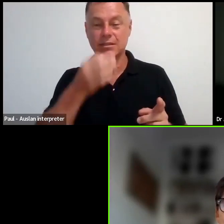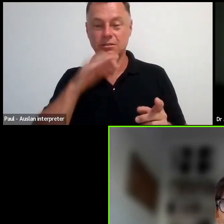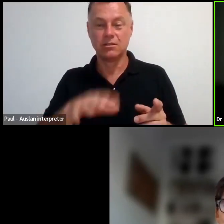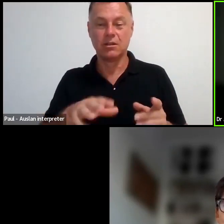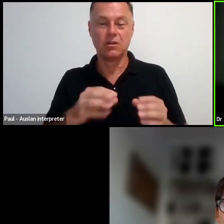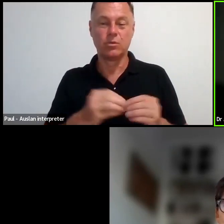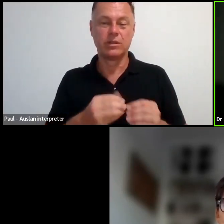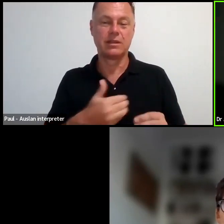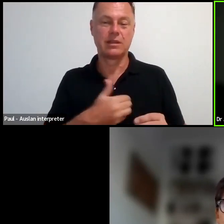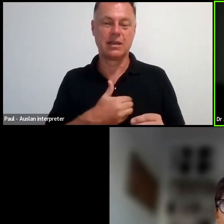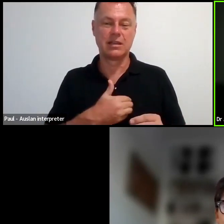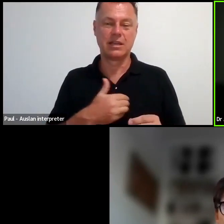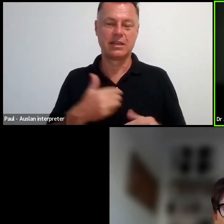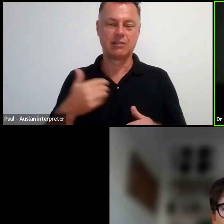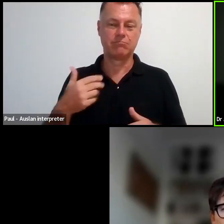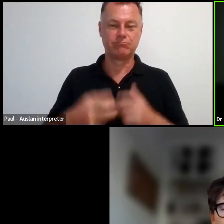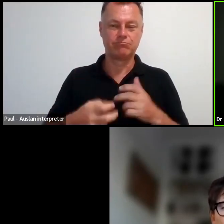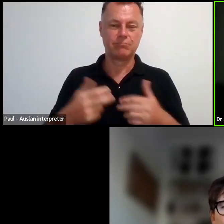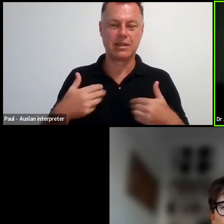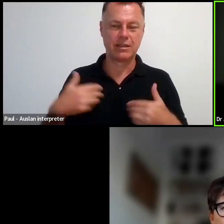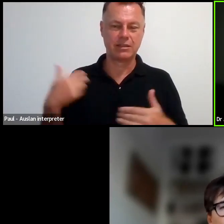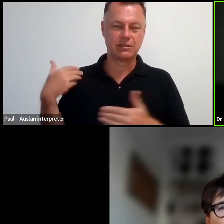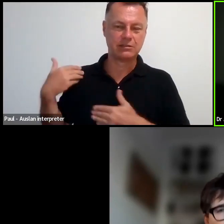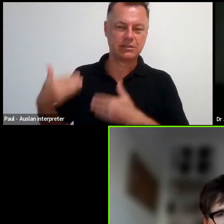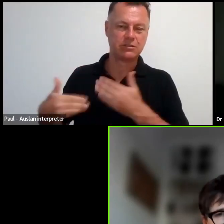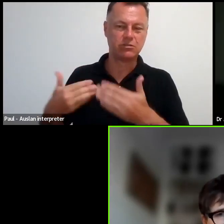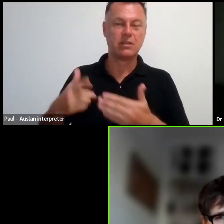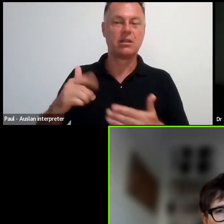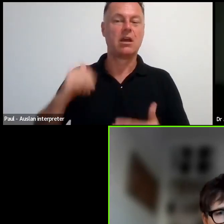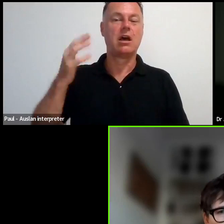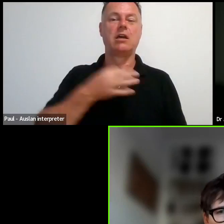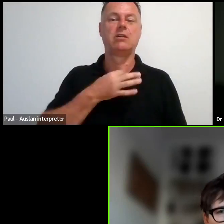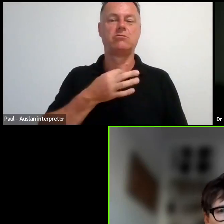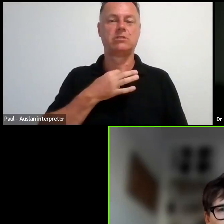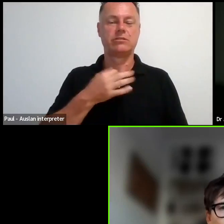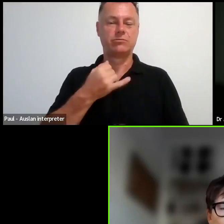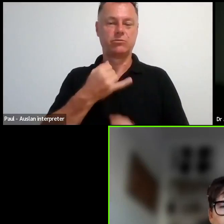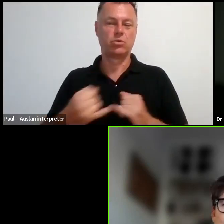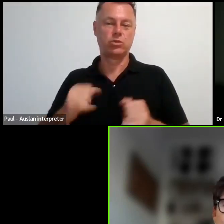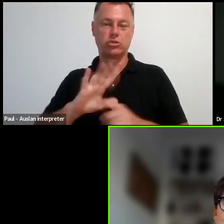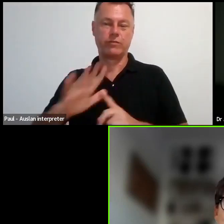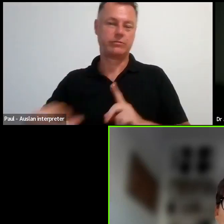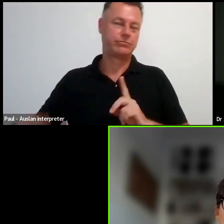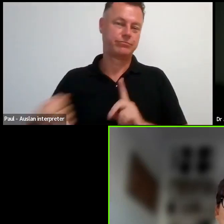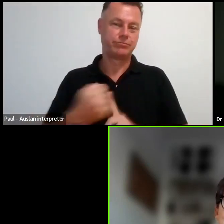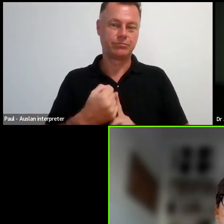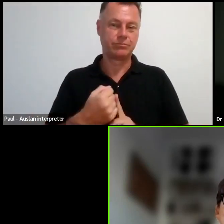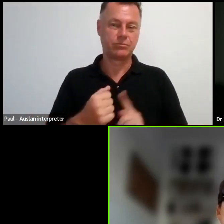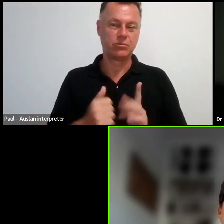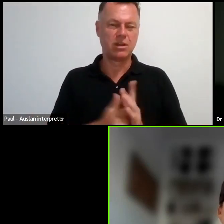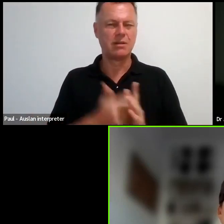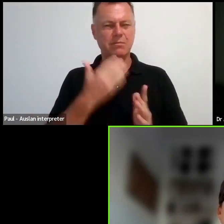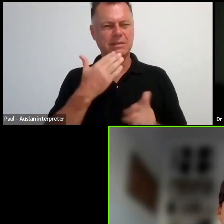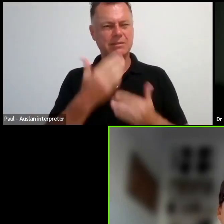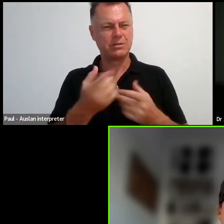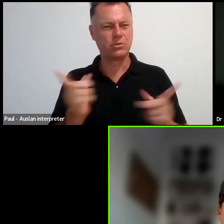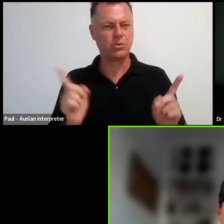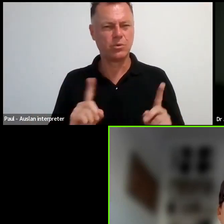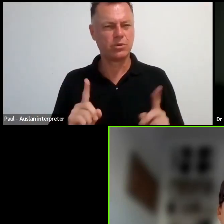or any other chronic condition is at greater risk of the severe consequences of COVID. So could you elaborate on that, please?